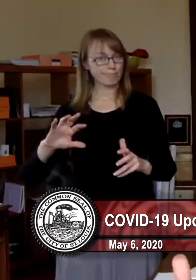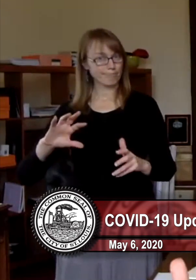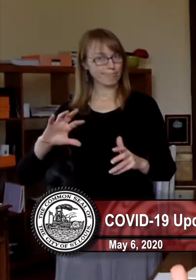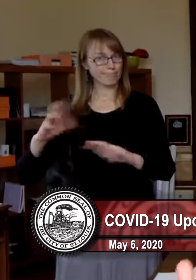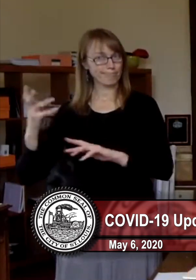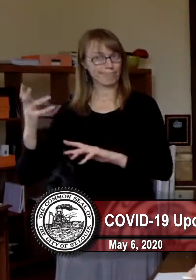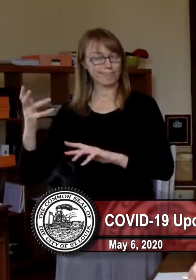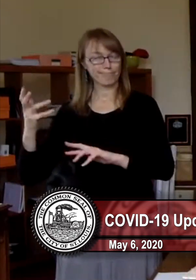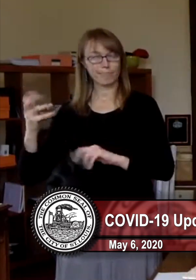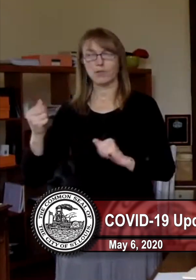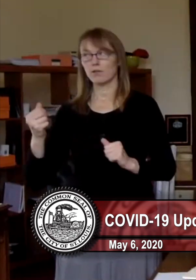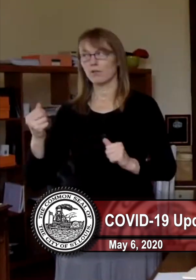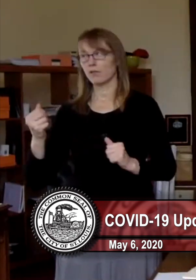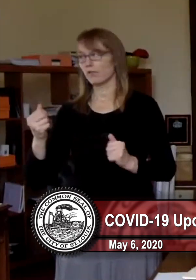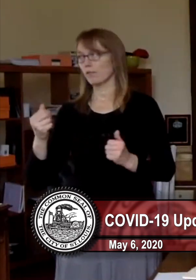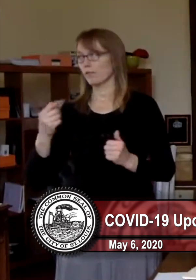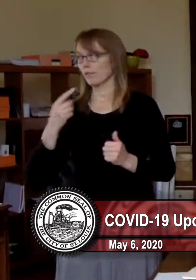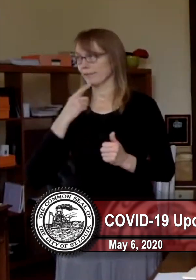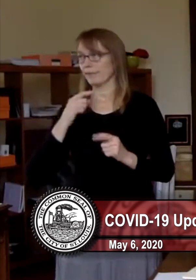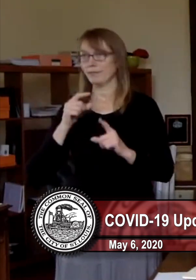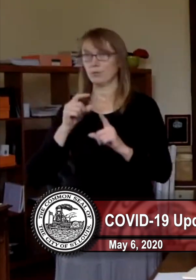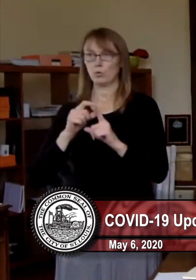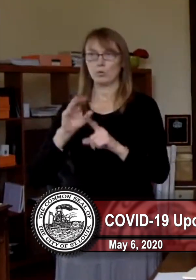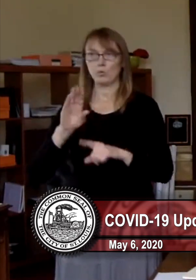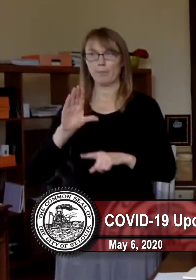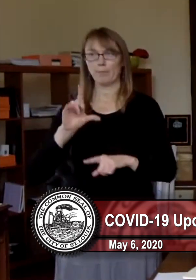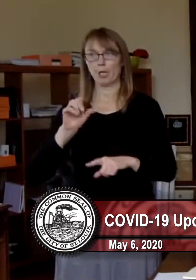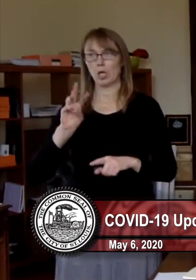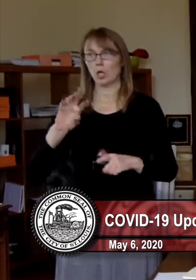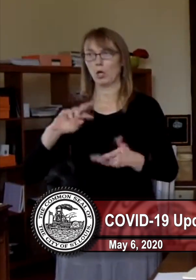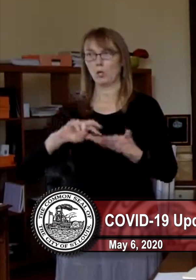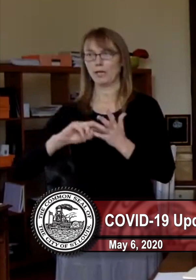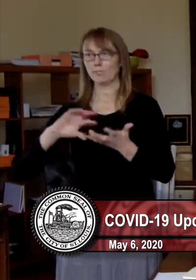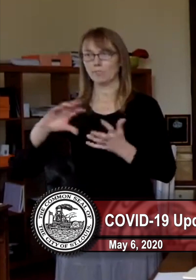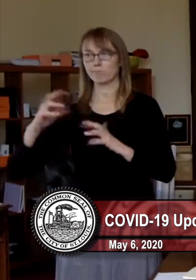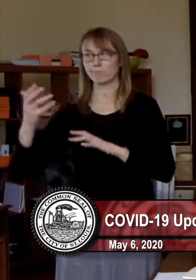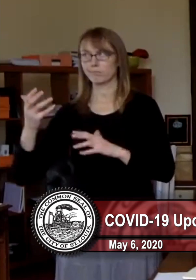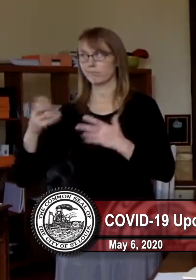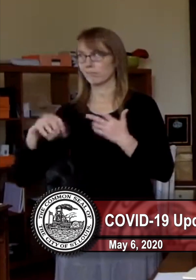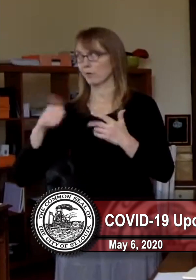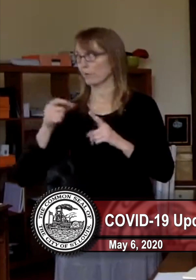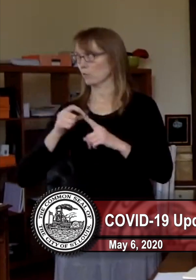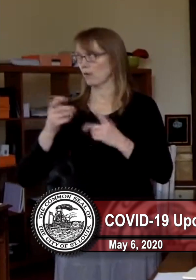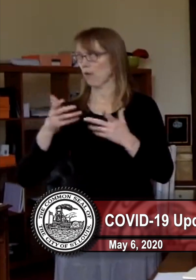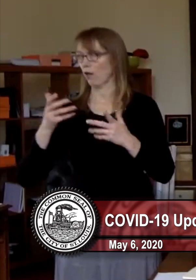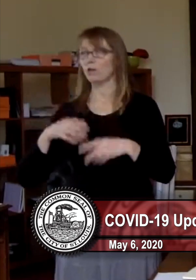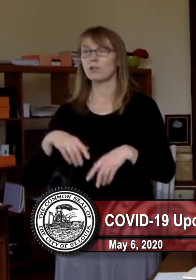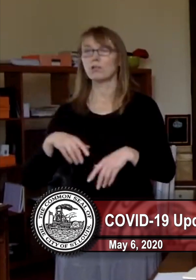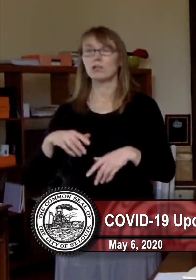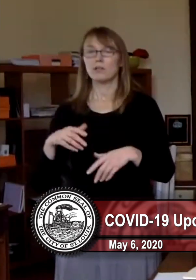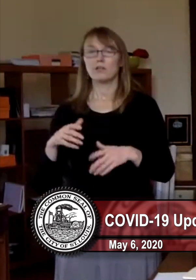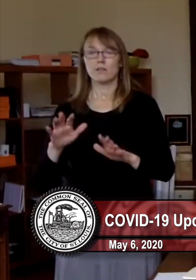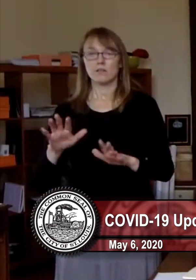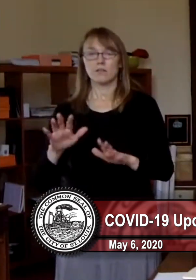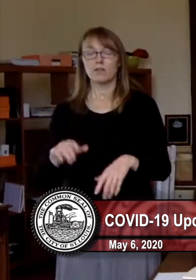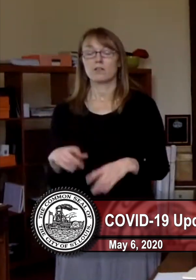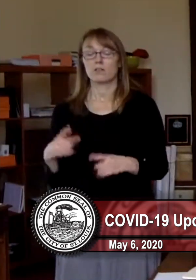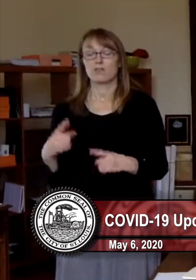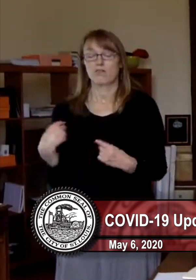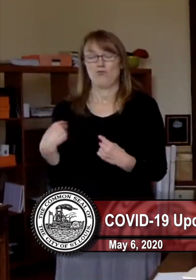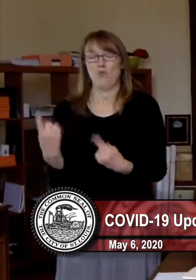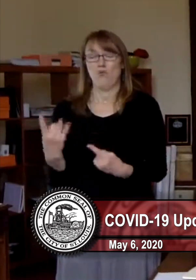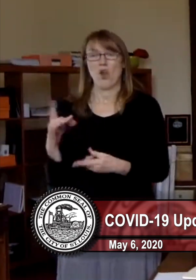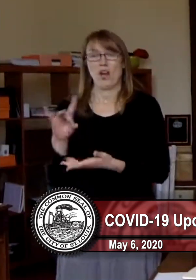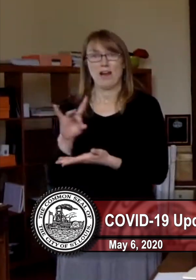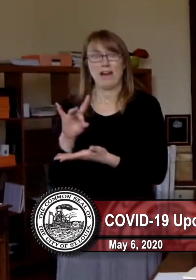is the best word I can think of, blow the gains that we've made so far. These 8 weeks, by the time we open, it'll be 8 weeks. These 8 weeks have been hard.